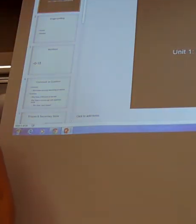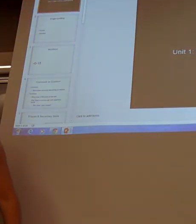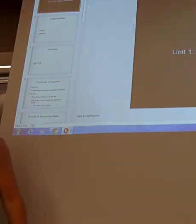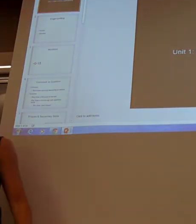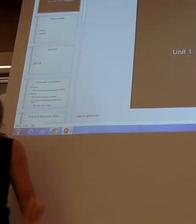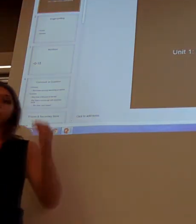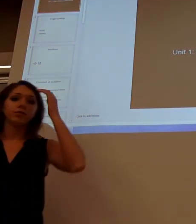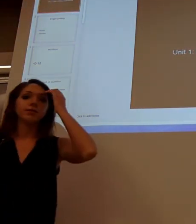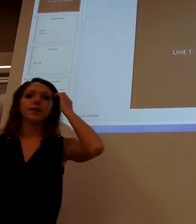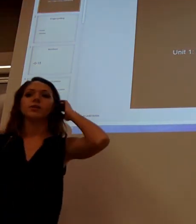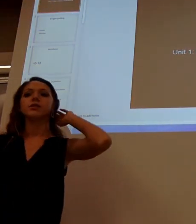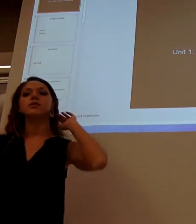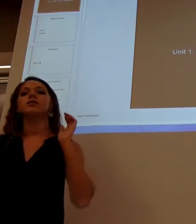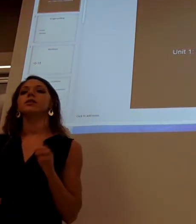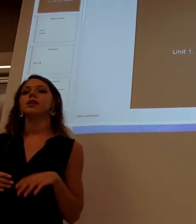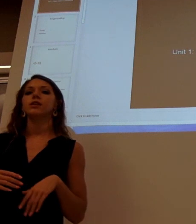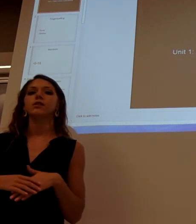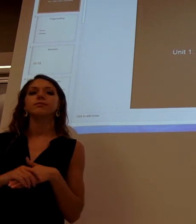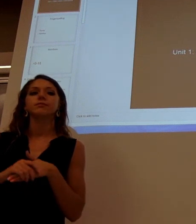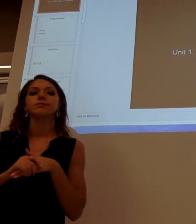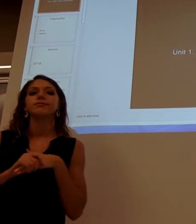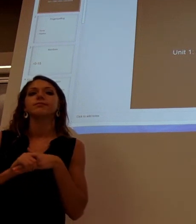That's it. So, any questions?